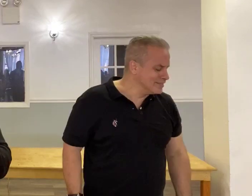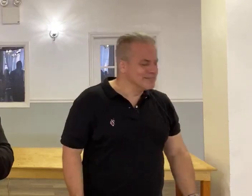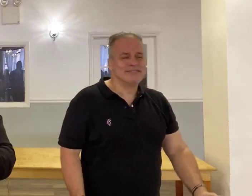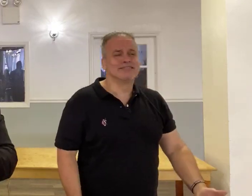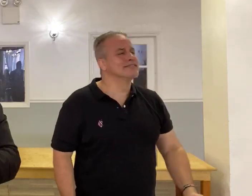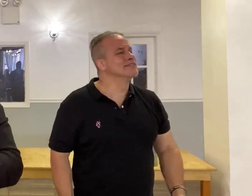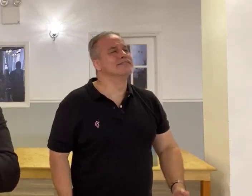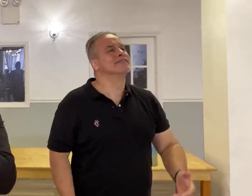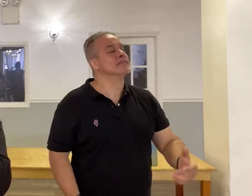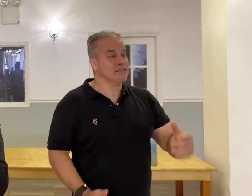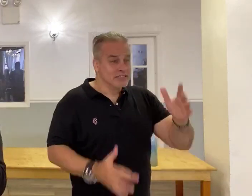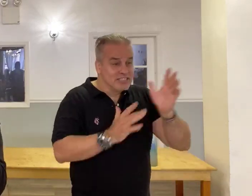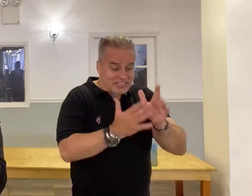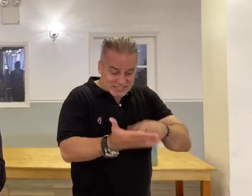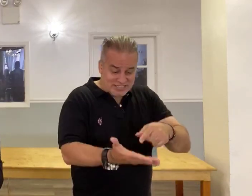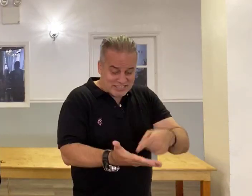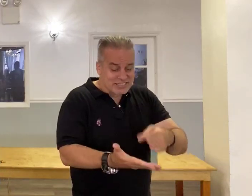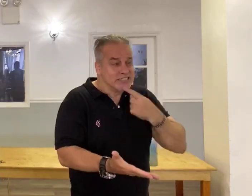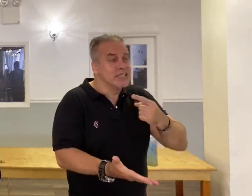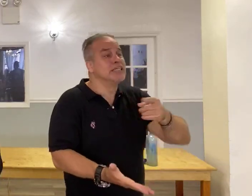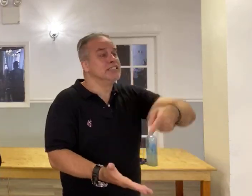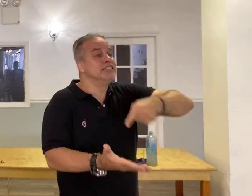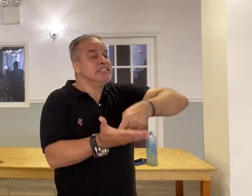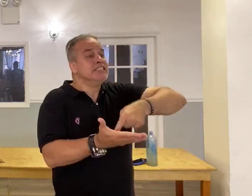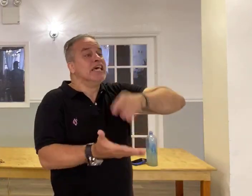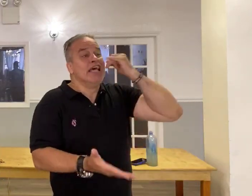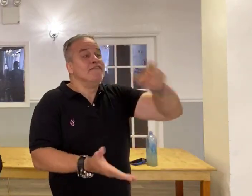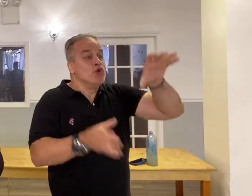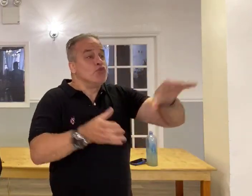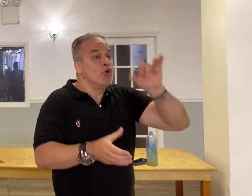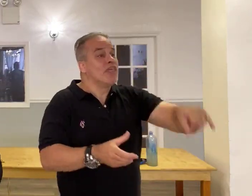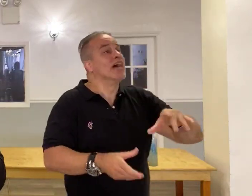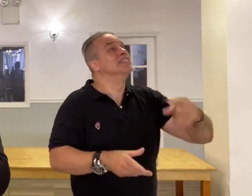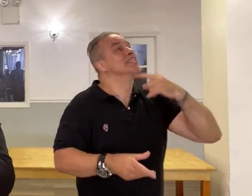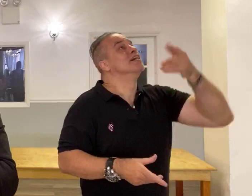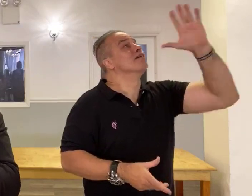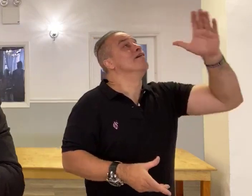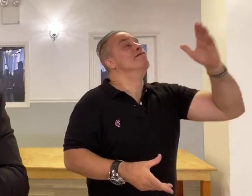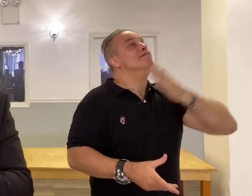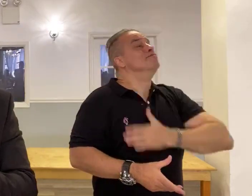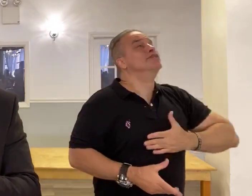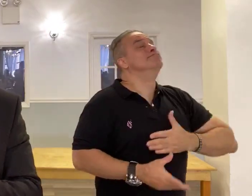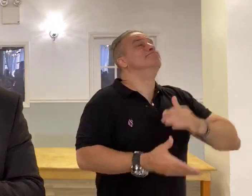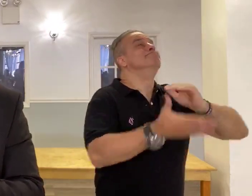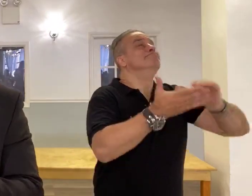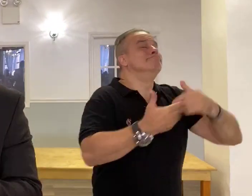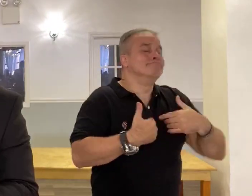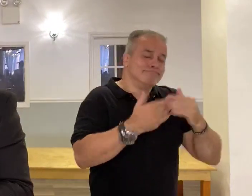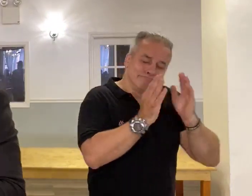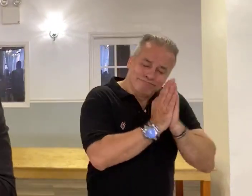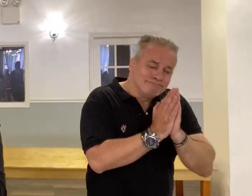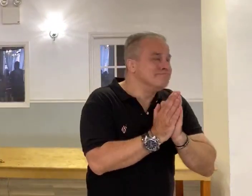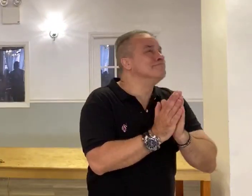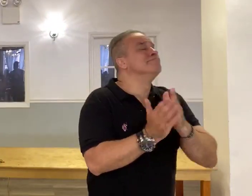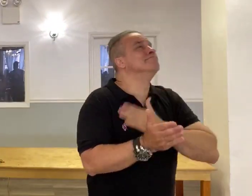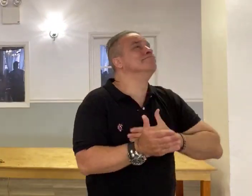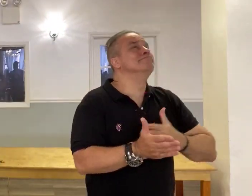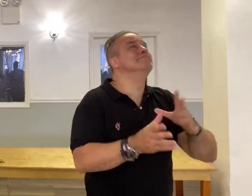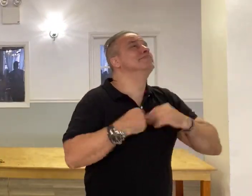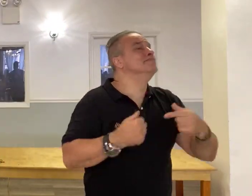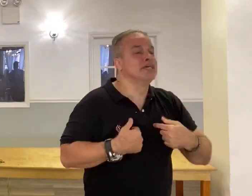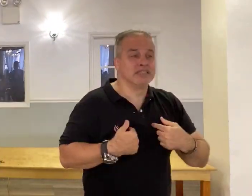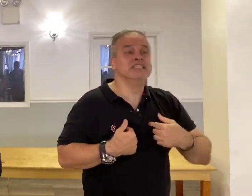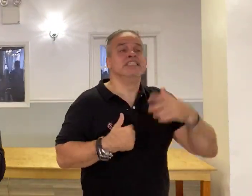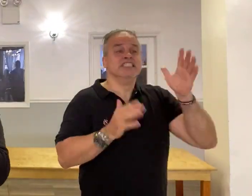receive you as a son. He will receive you as a daughter. Jesus Christ will not refuse you. you if you come to him. Again,